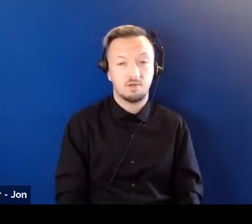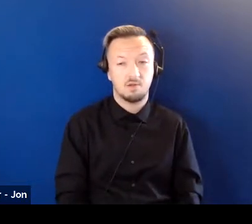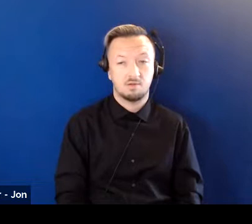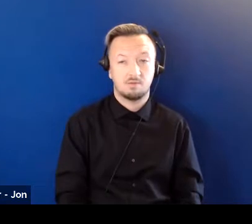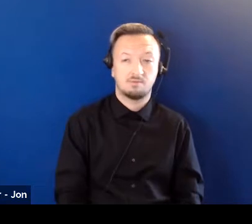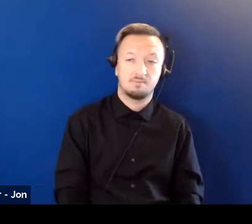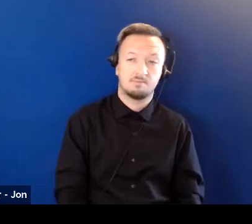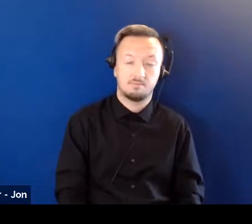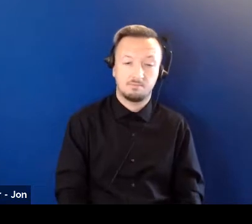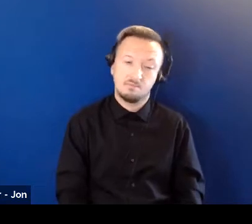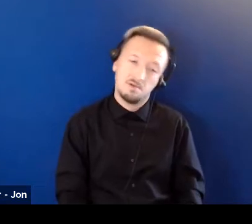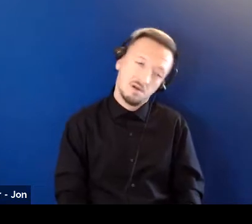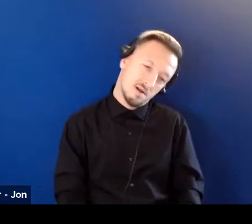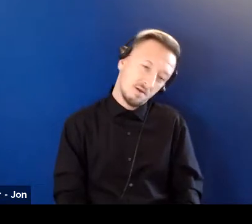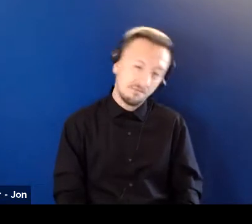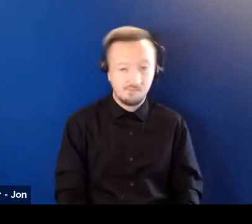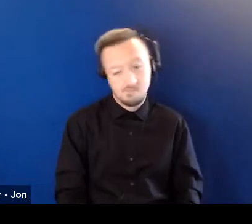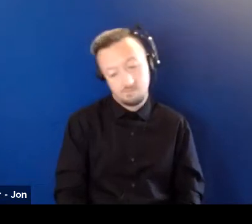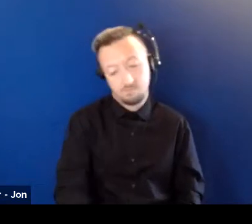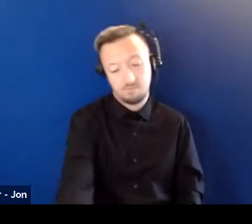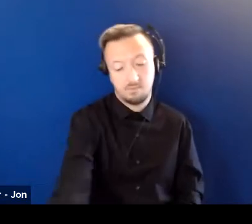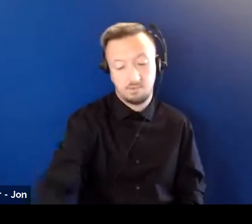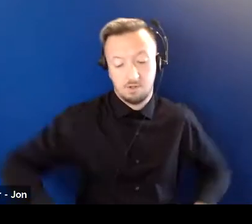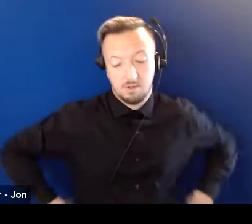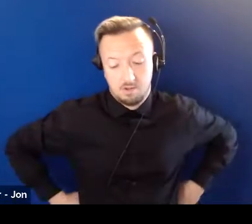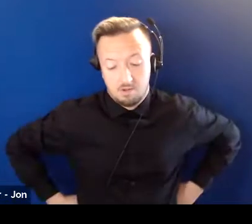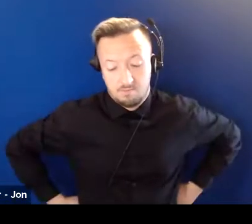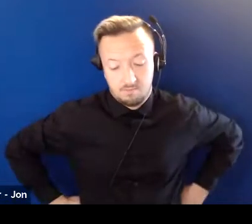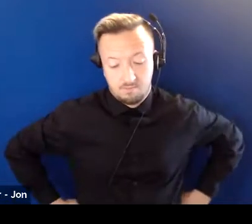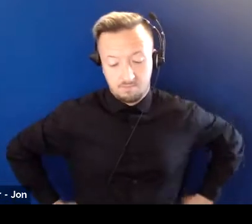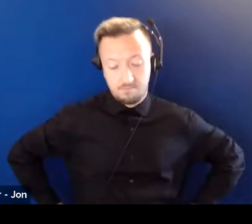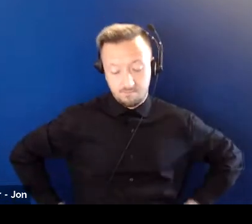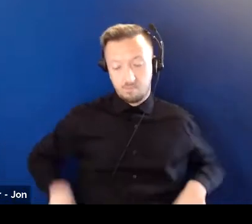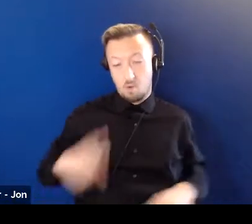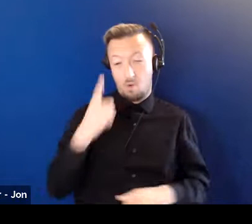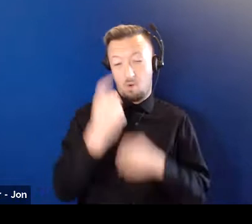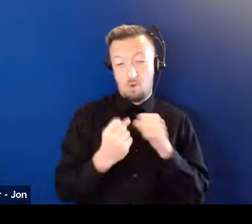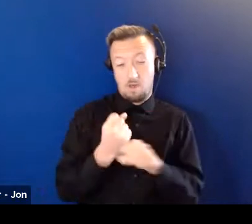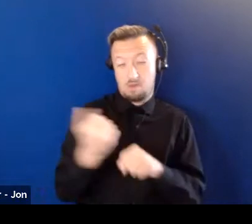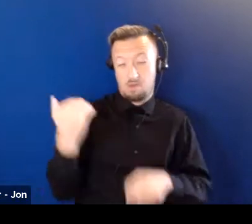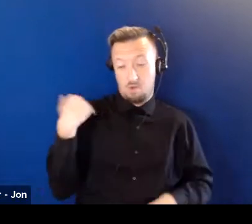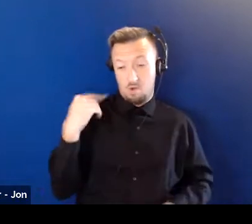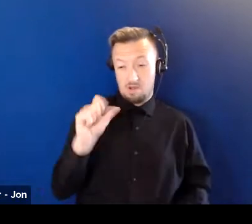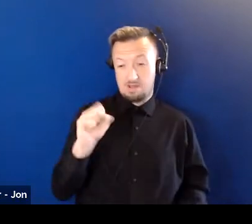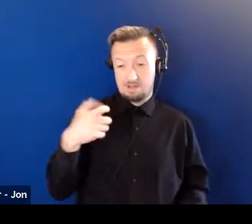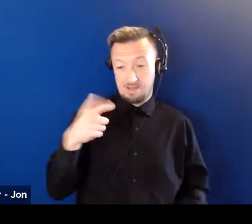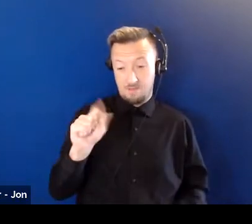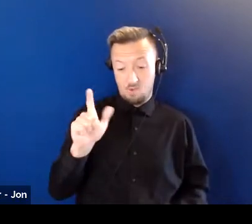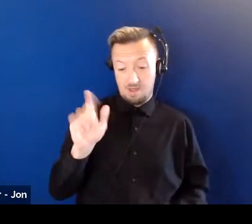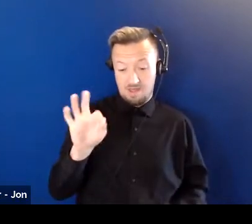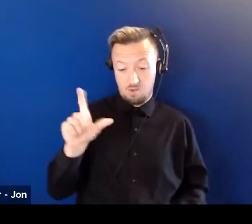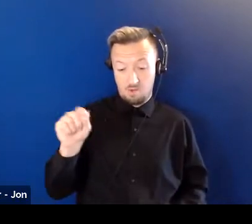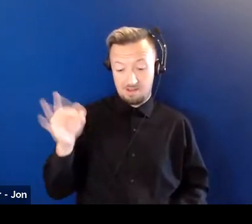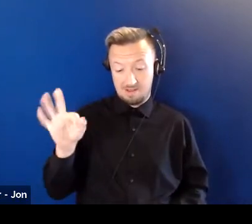So we're happy to talk about that actually almost a year ago on September 29th, 2019, we